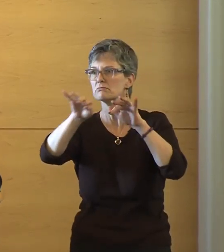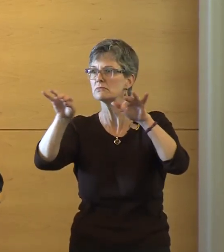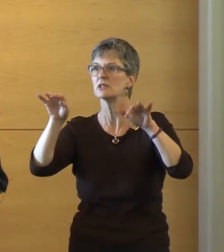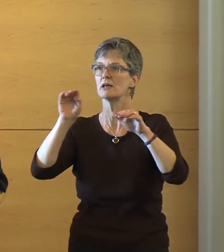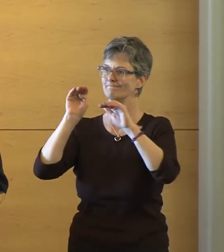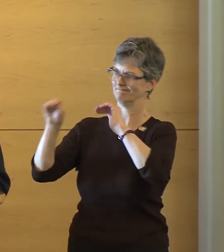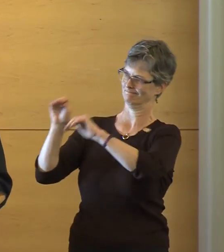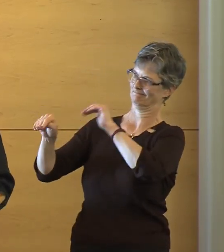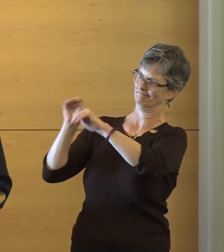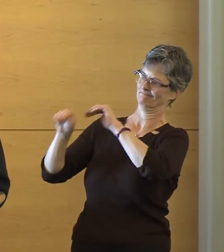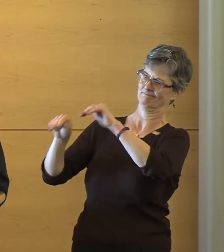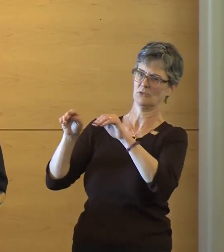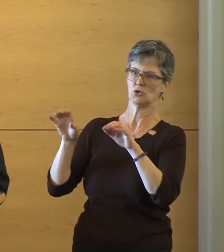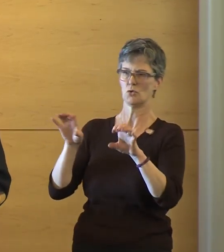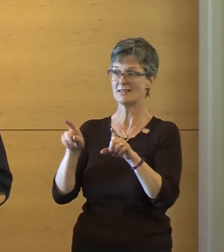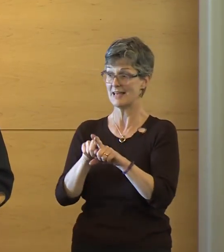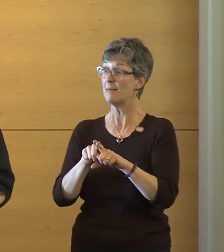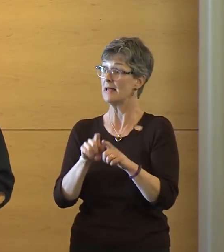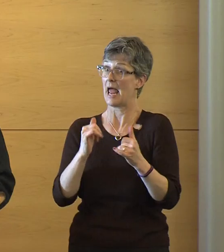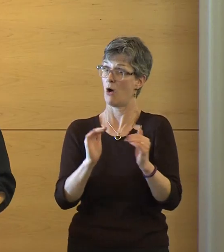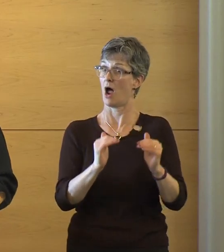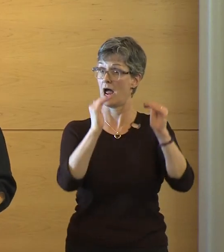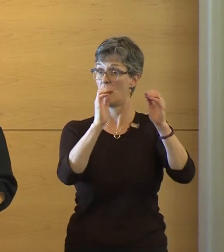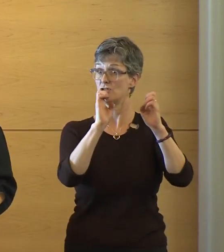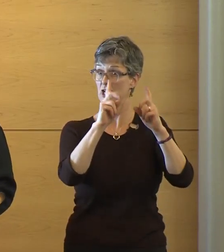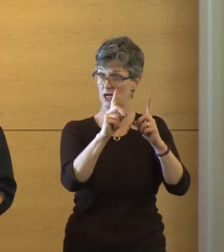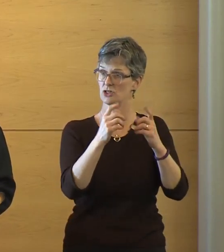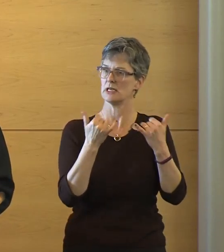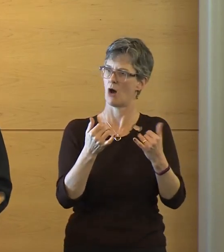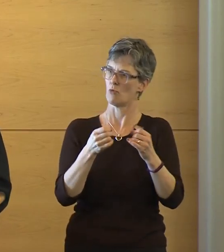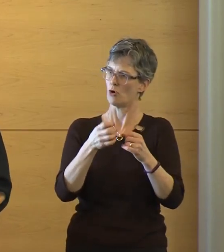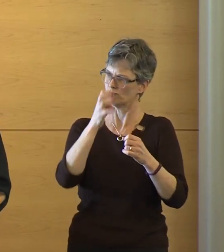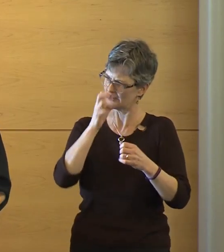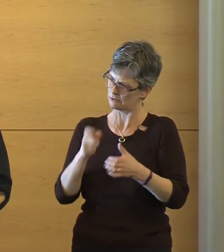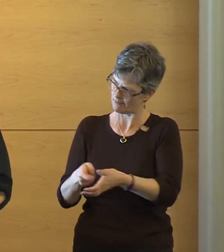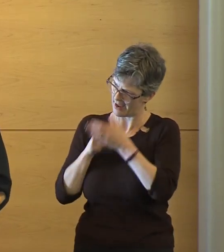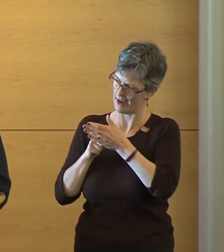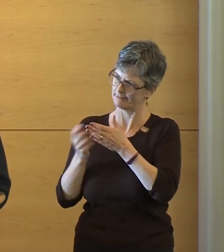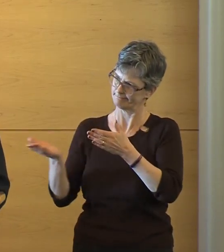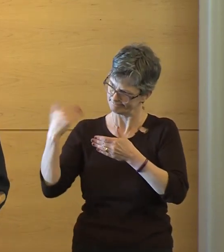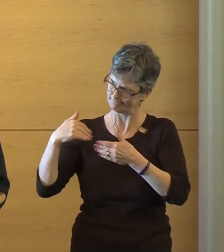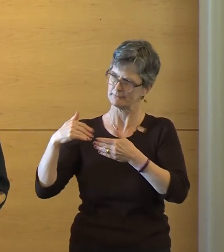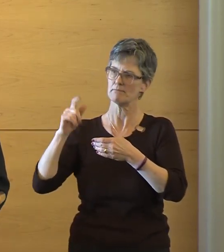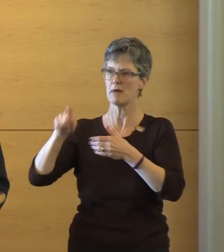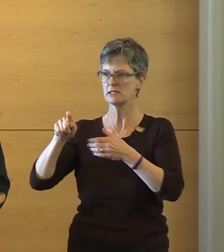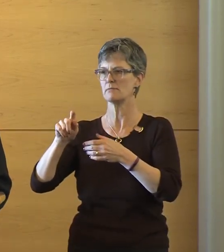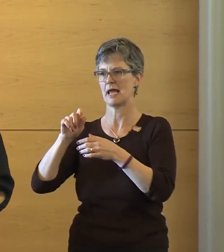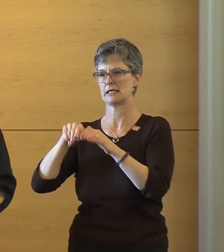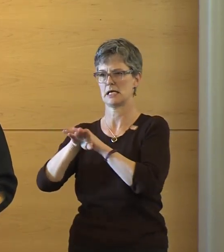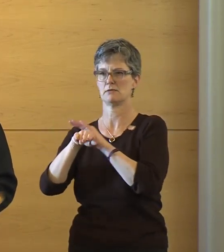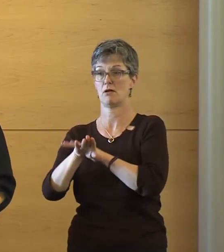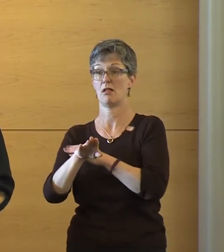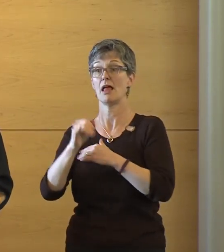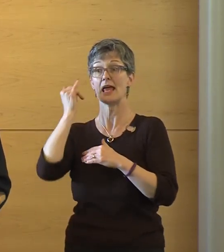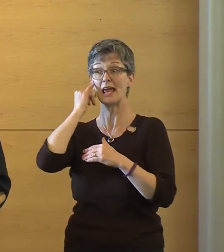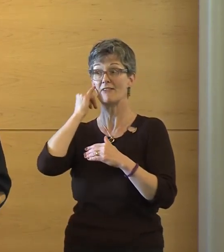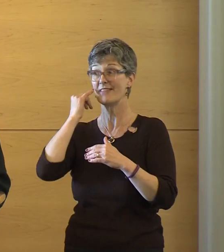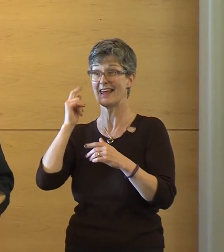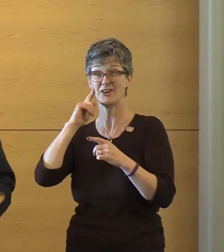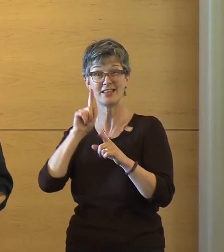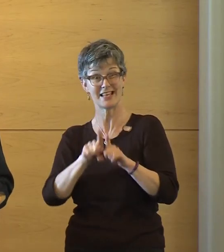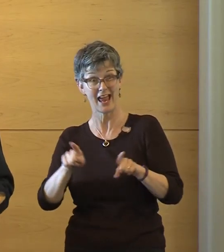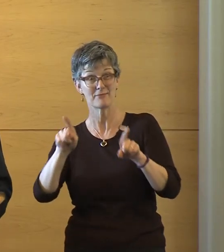hope to really see that help to drive the market for accessibility. Particularly if it's not just us, but other